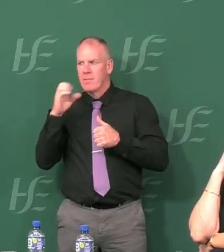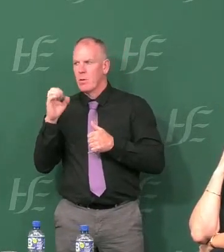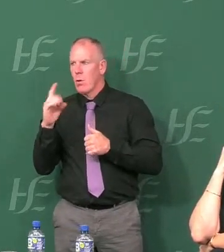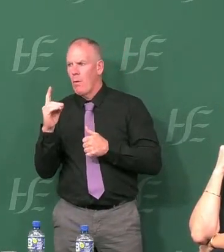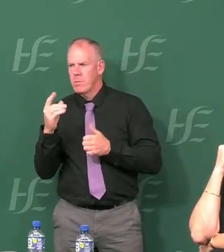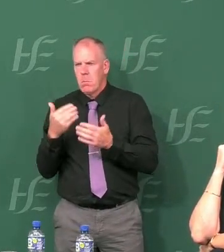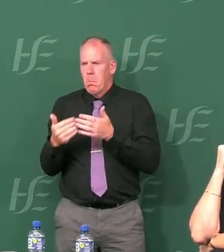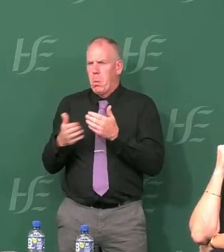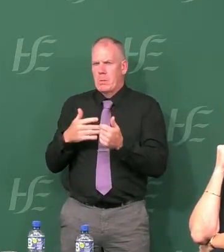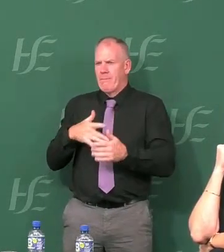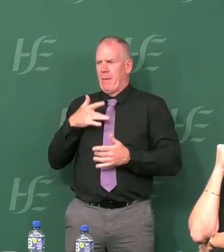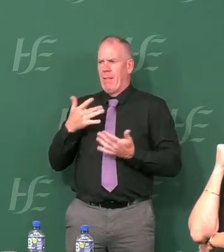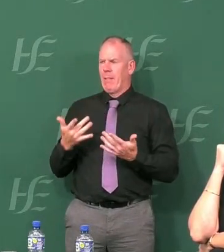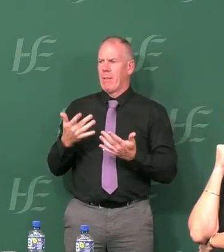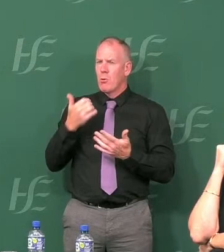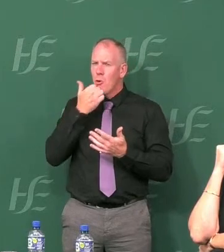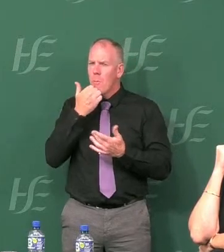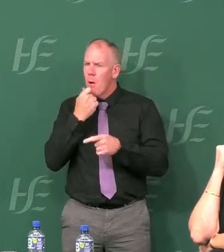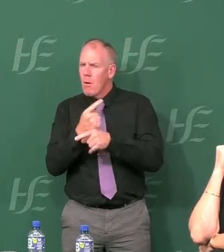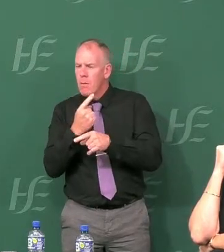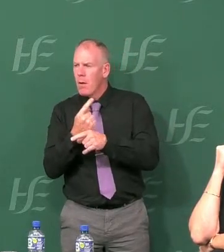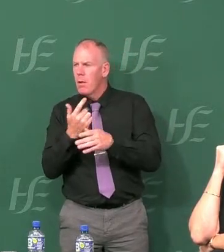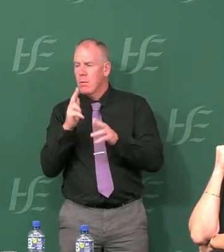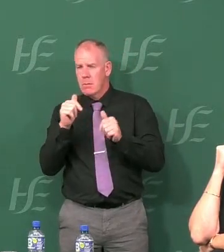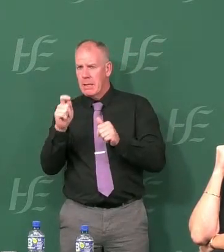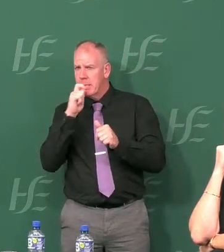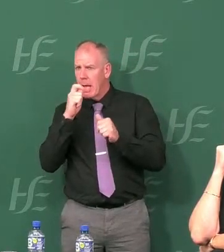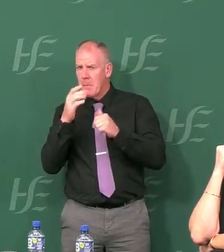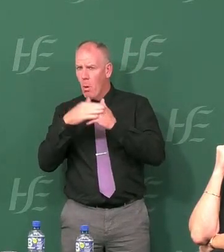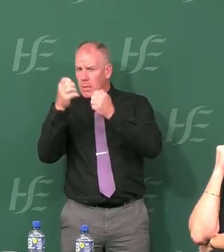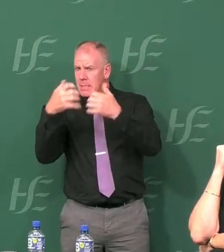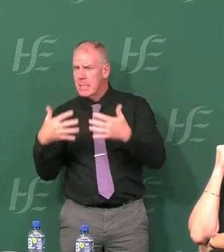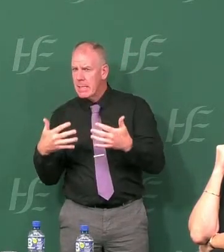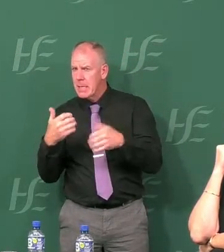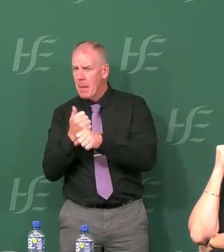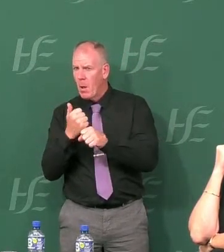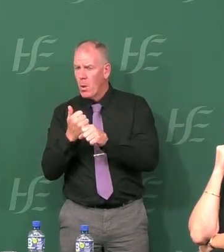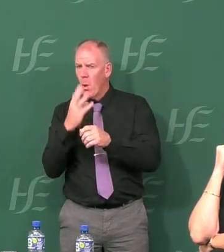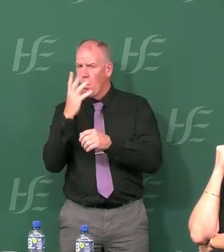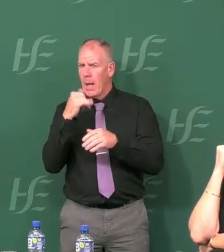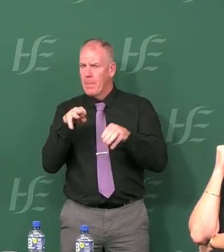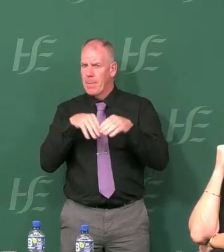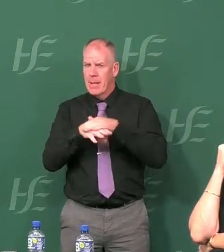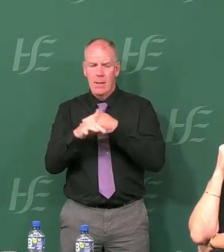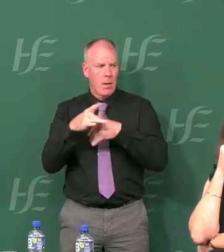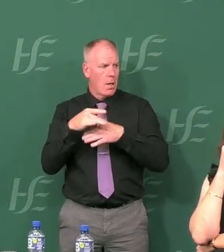At this point, do we have any specific numbers on that? Will we be able to see more data published on that as well?